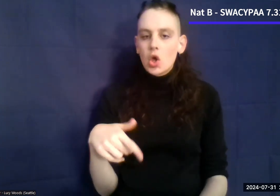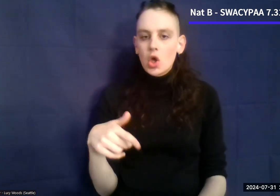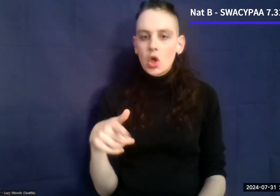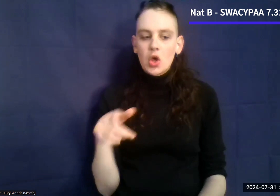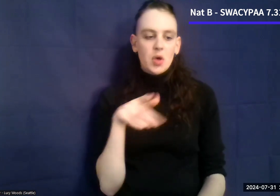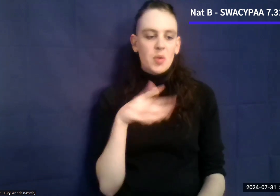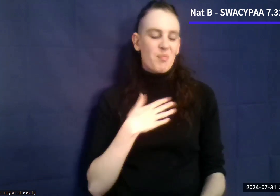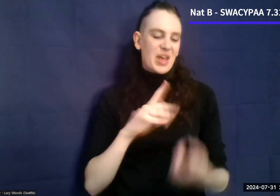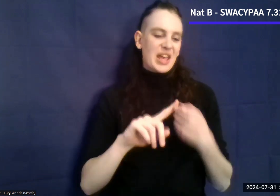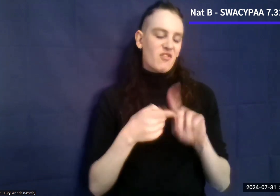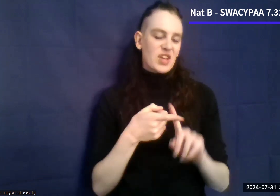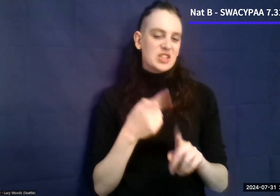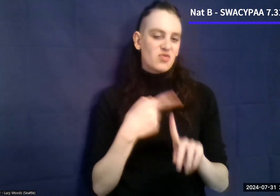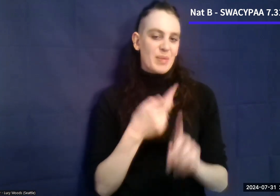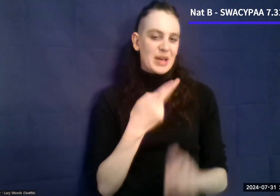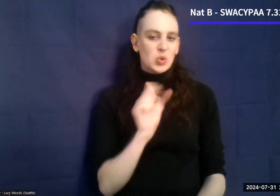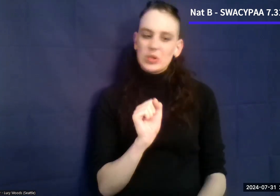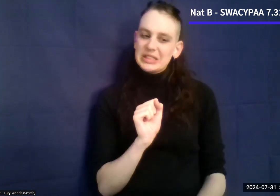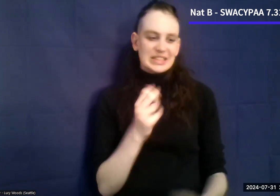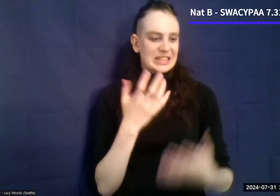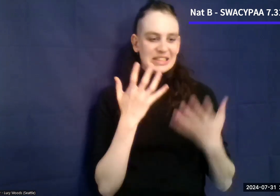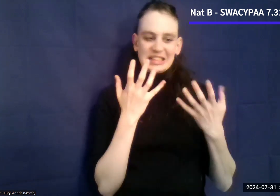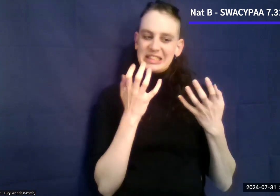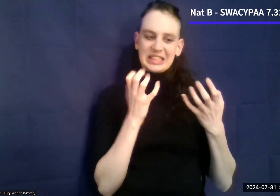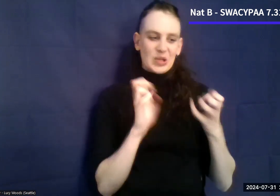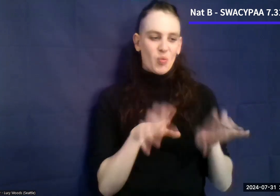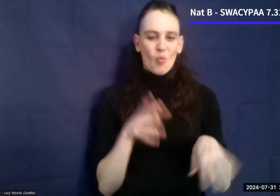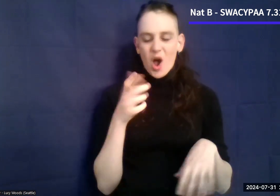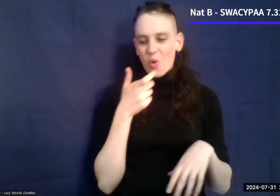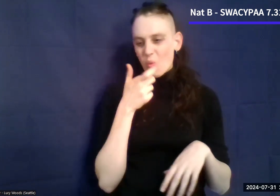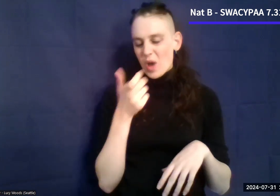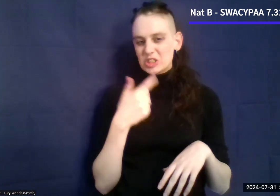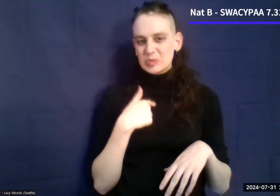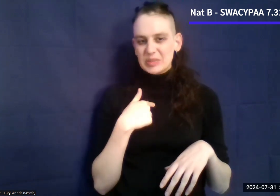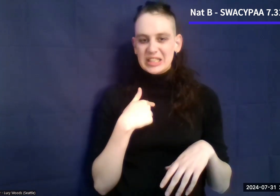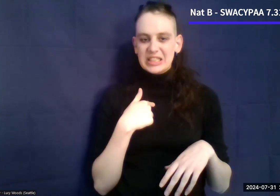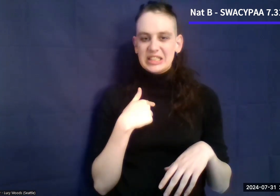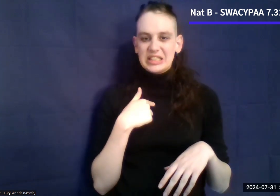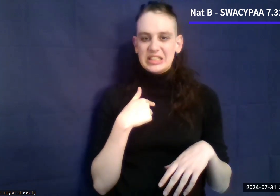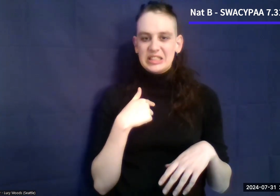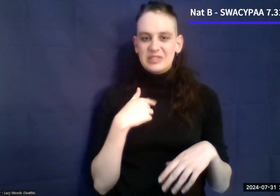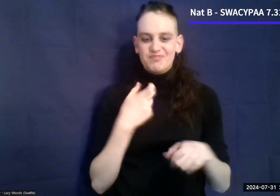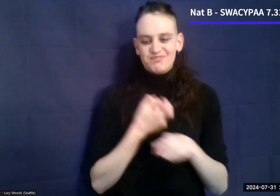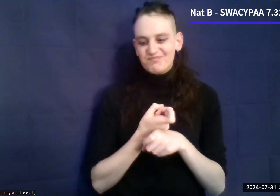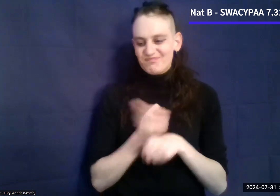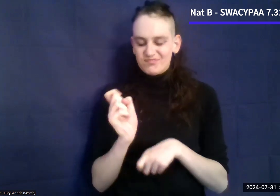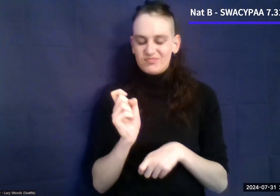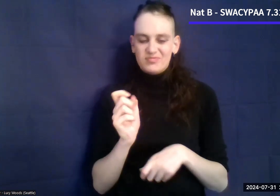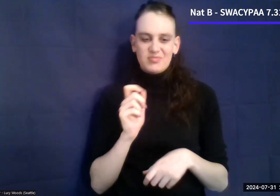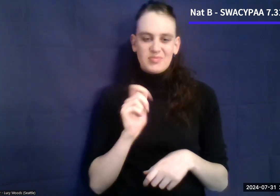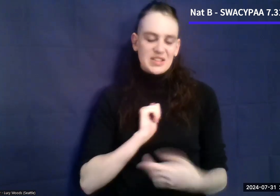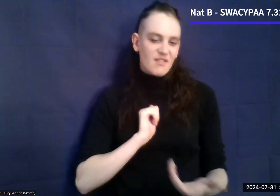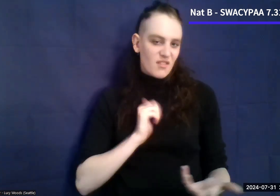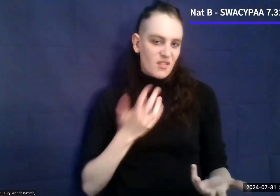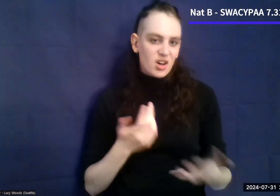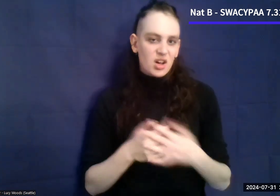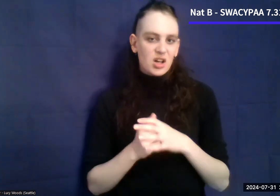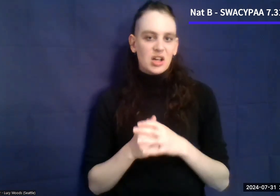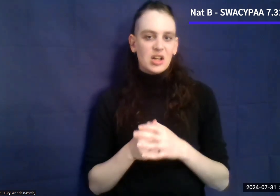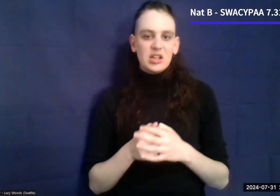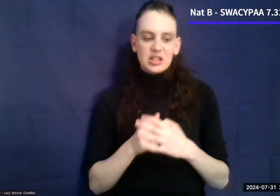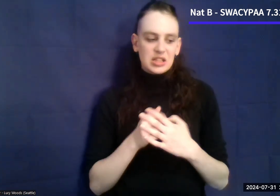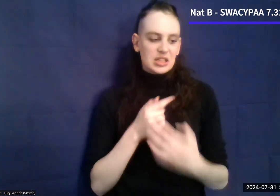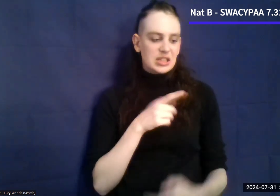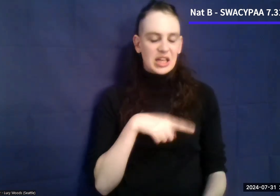me um, do this to myself. They were like, you're putting yourself in so much harm and like, we don't want to